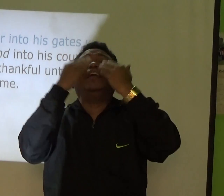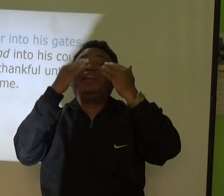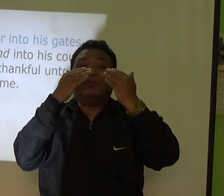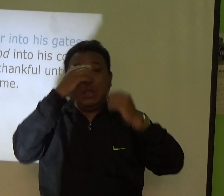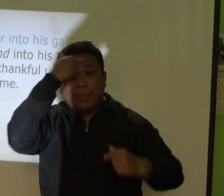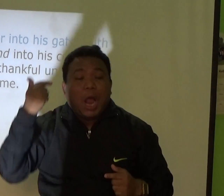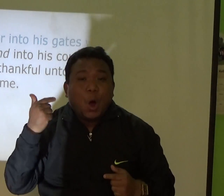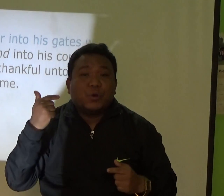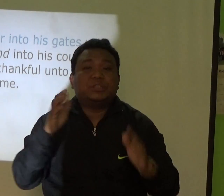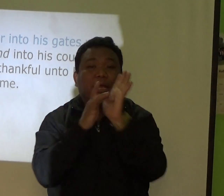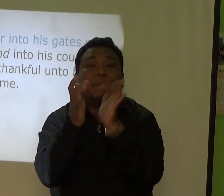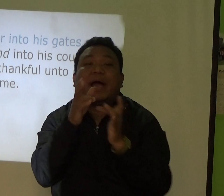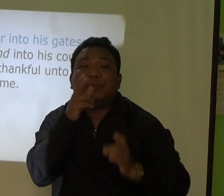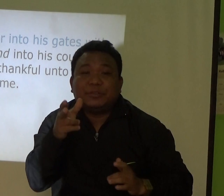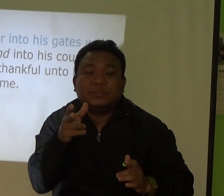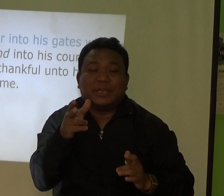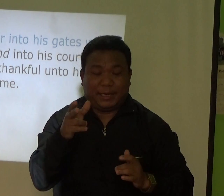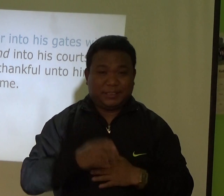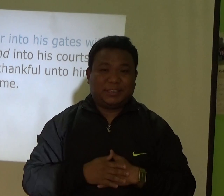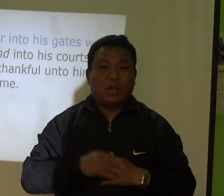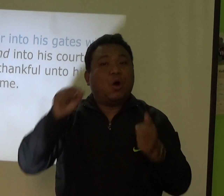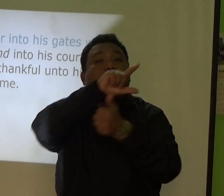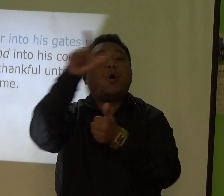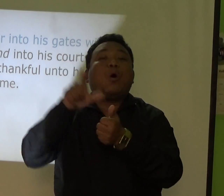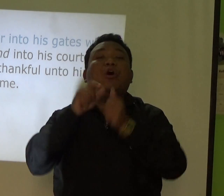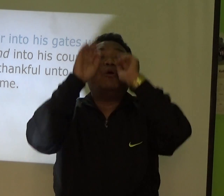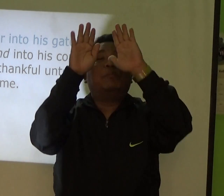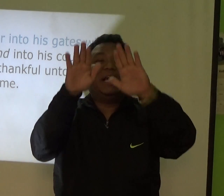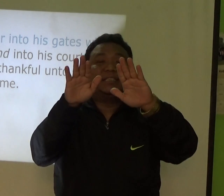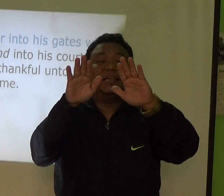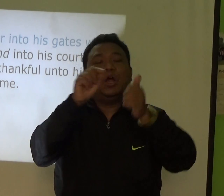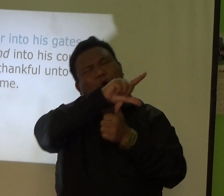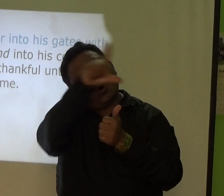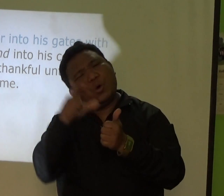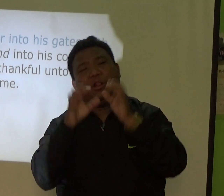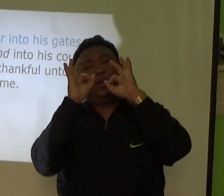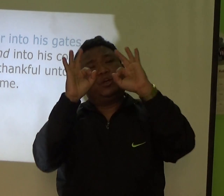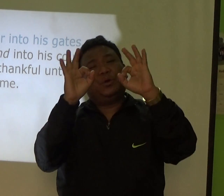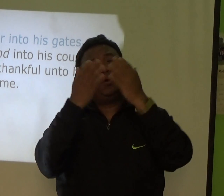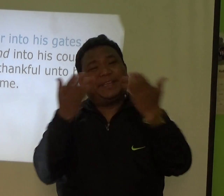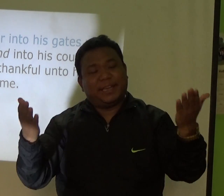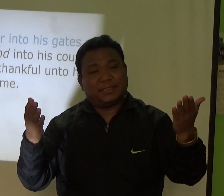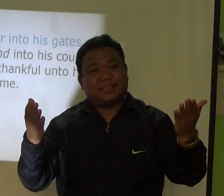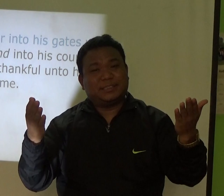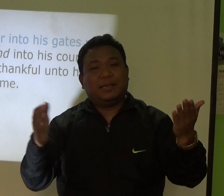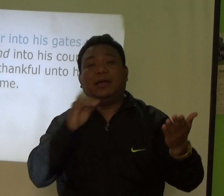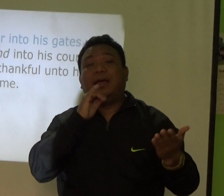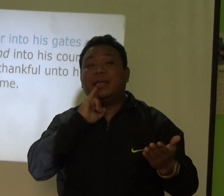thank you. Because the Bible says all blessing, all good things